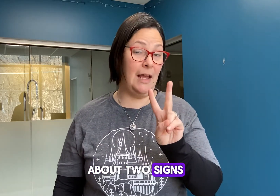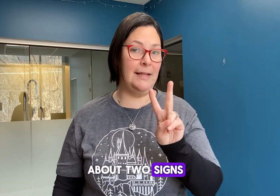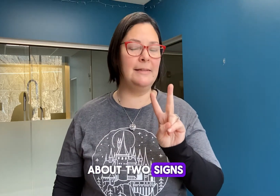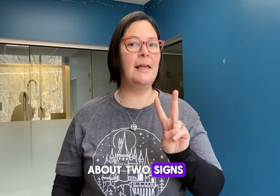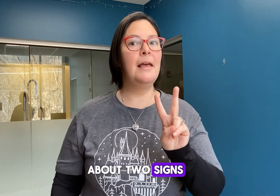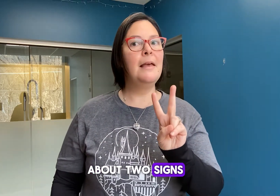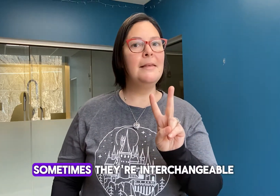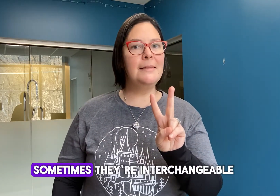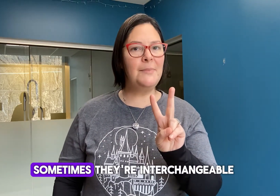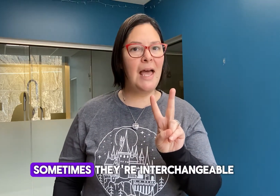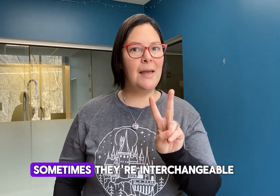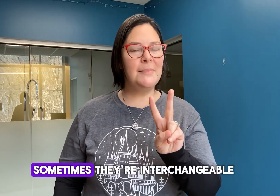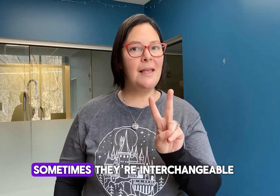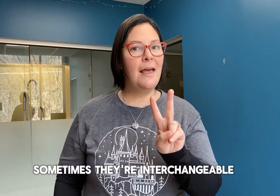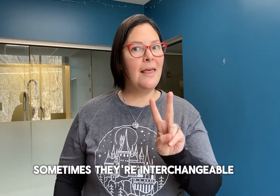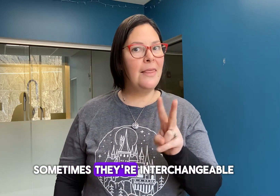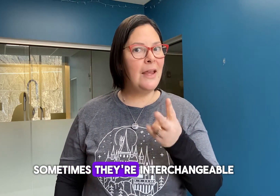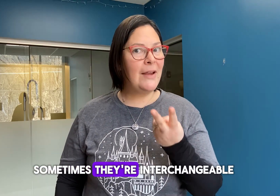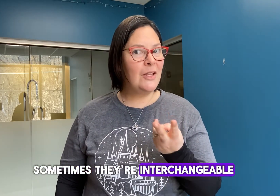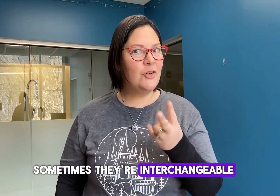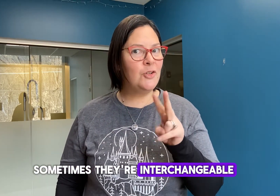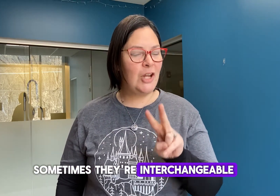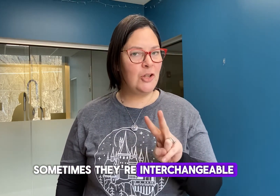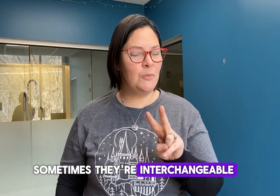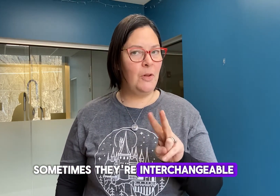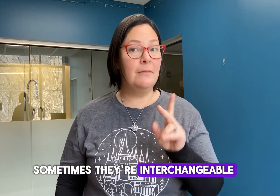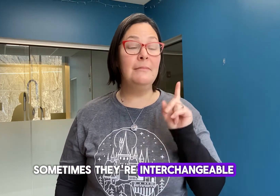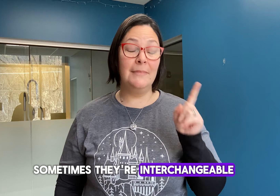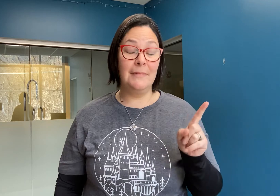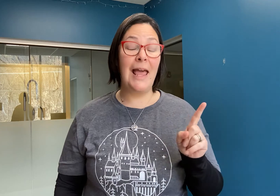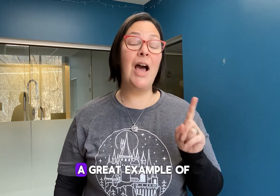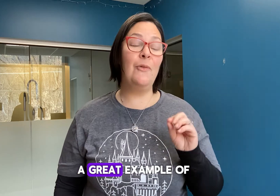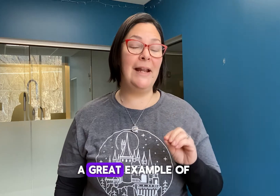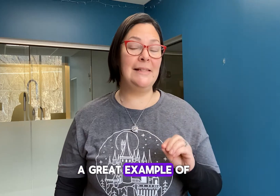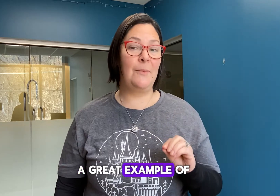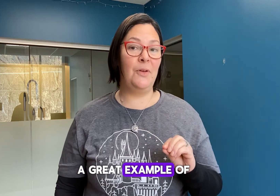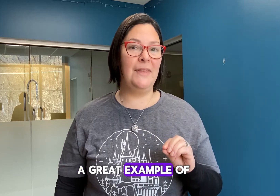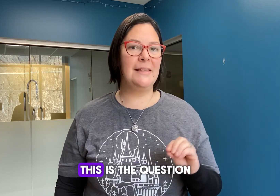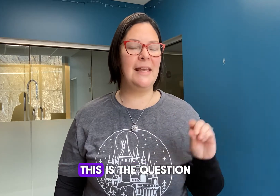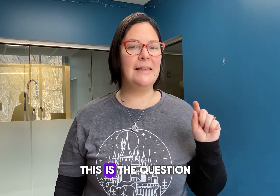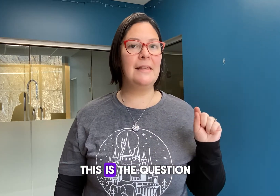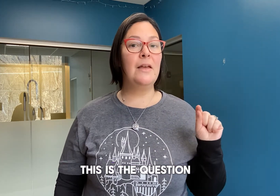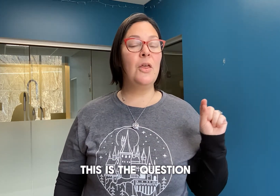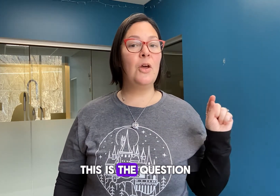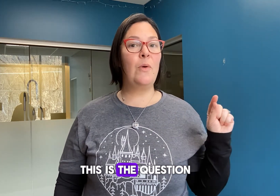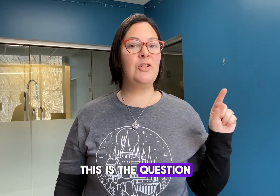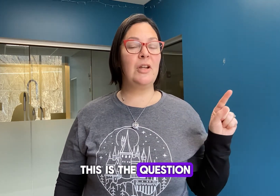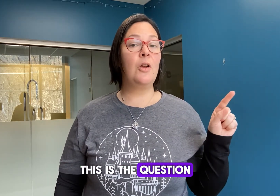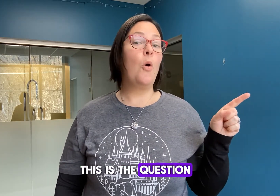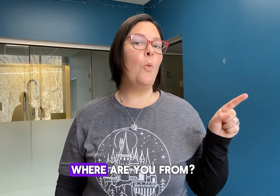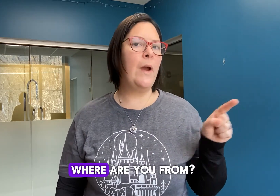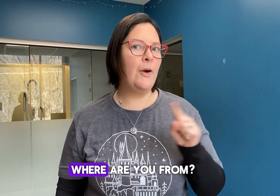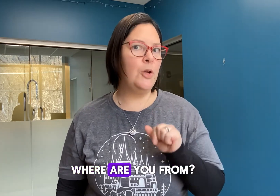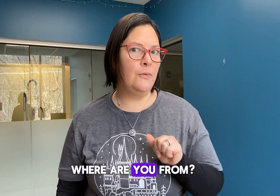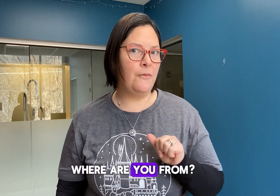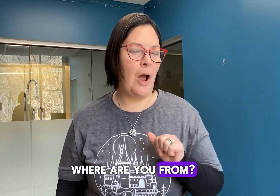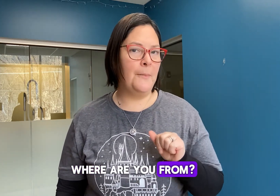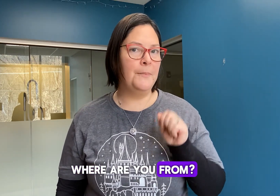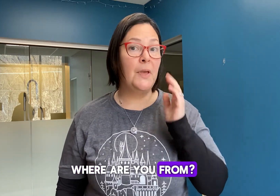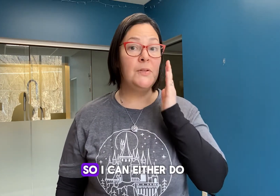signs, sometimes they're interchangeable. A great example of this is the question, where are you from? So